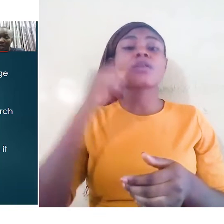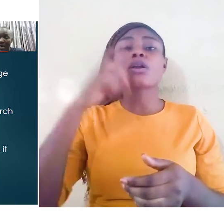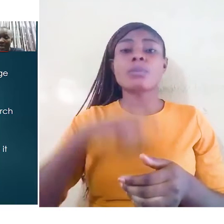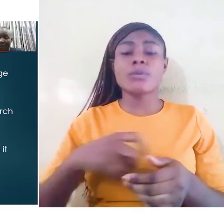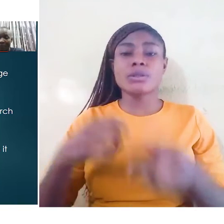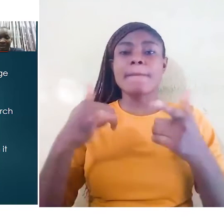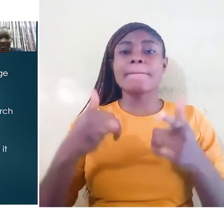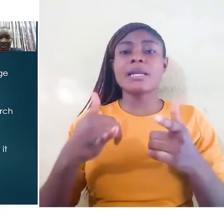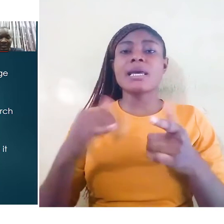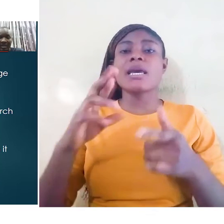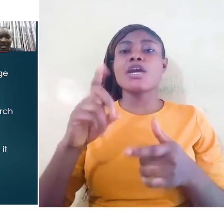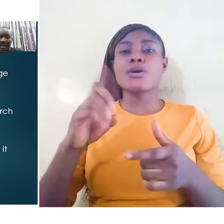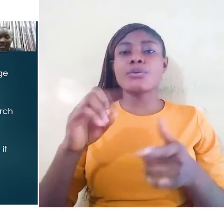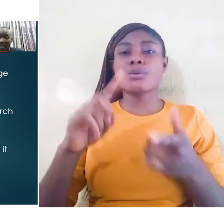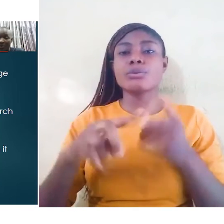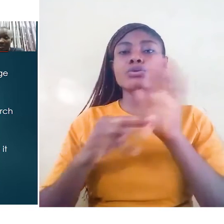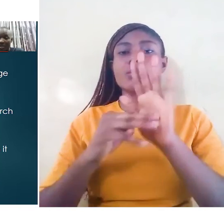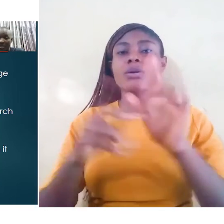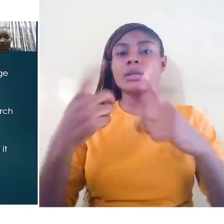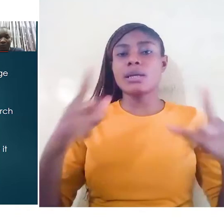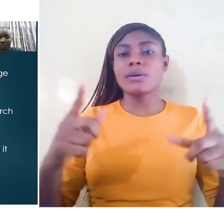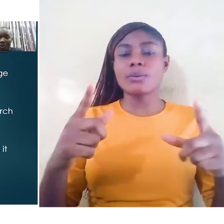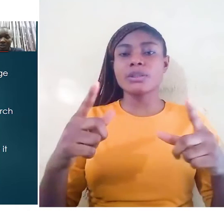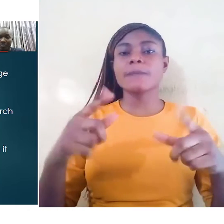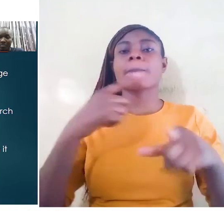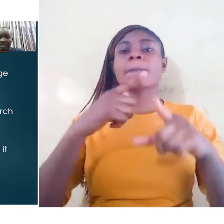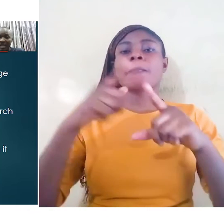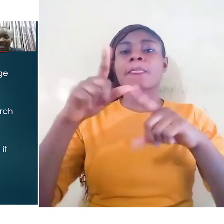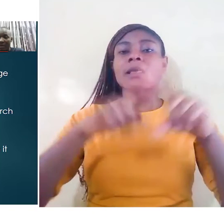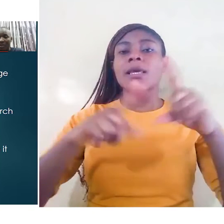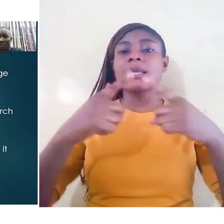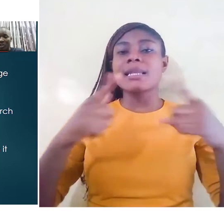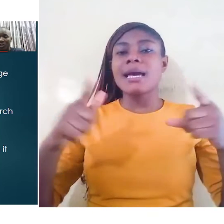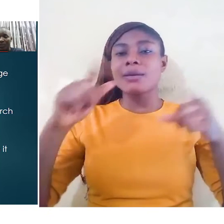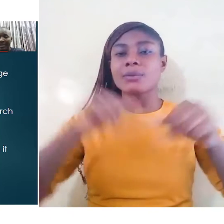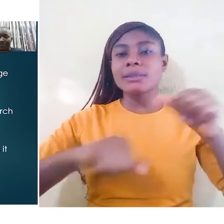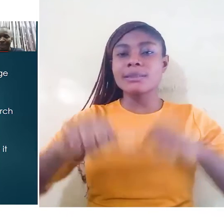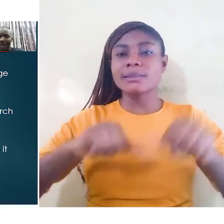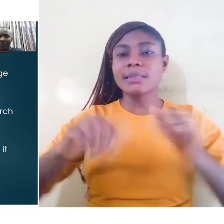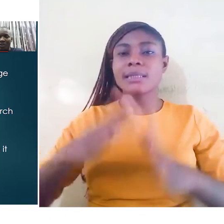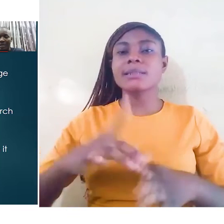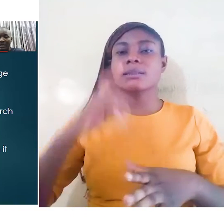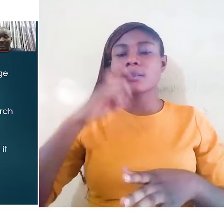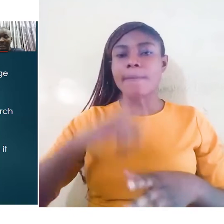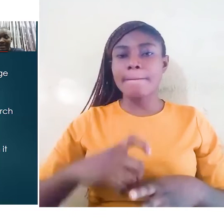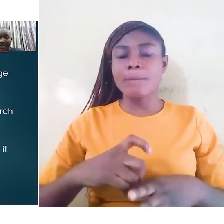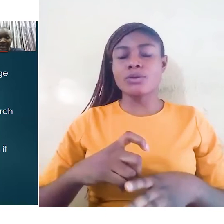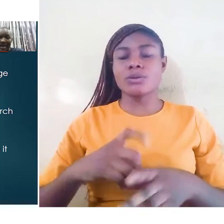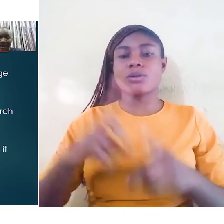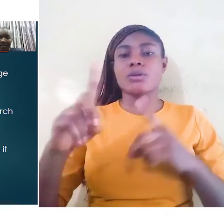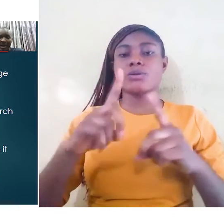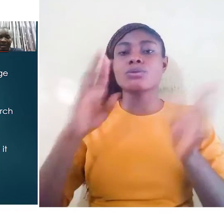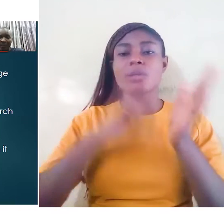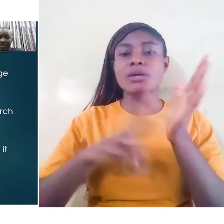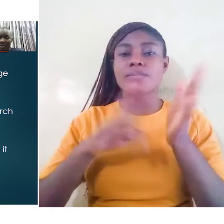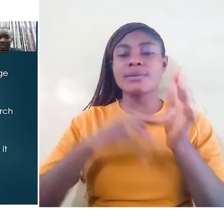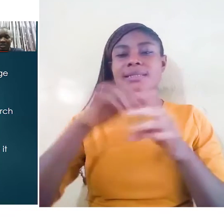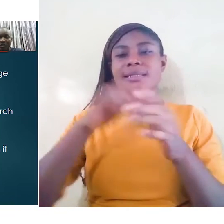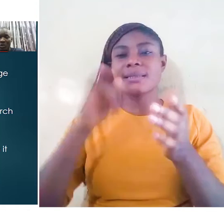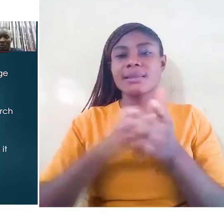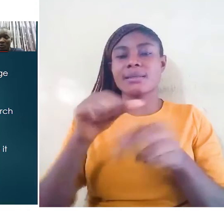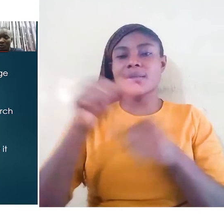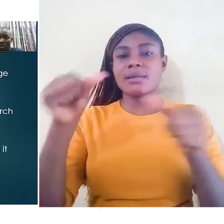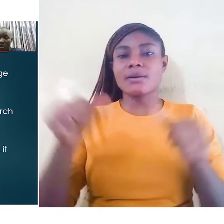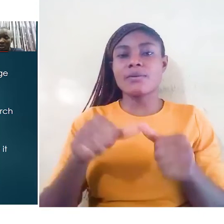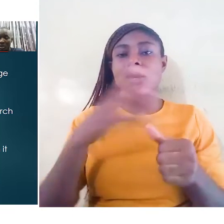to younger deaf persons. Linguists must embrace sign language studies to expand research in that area. Universities